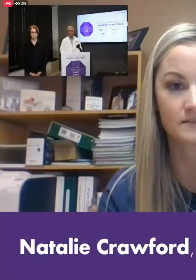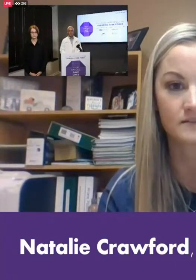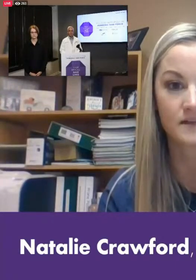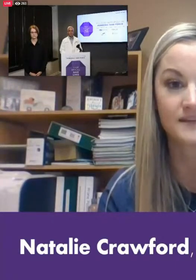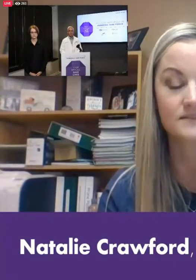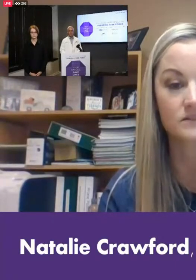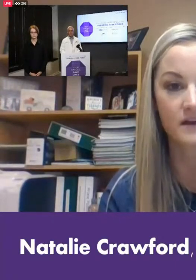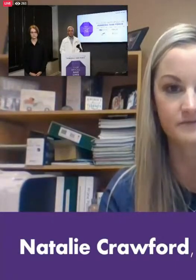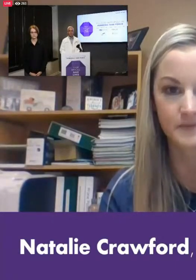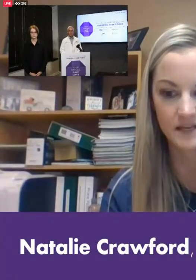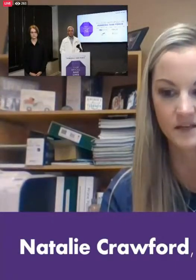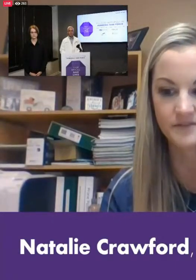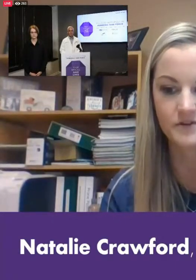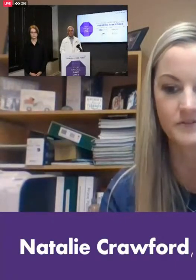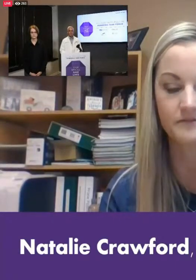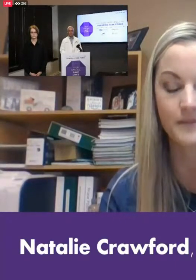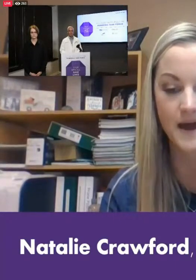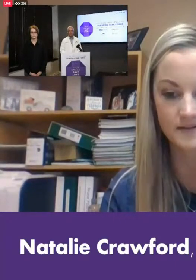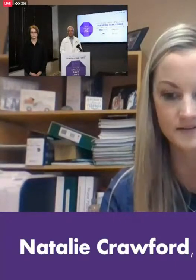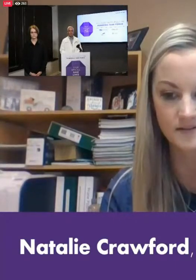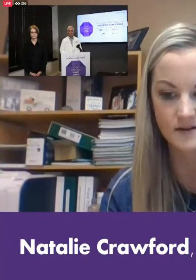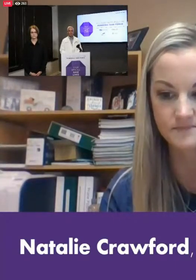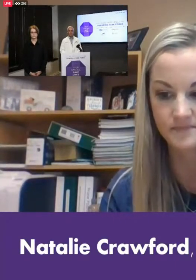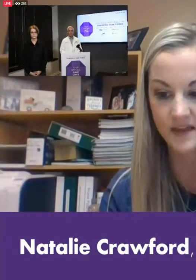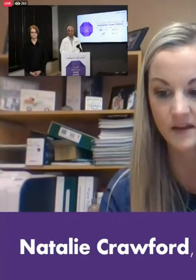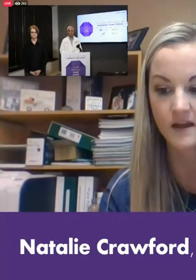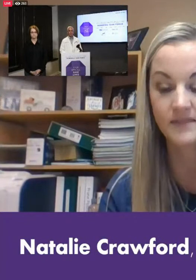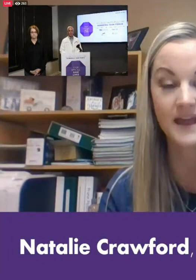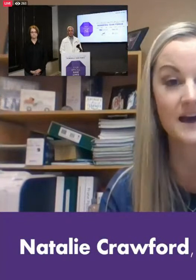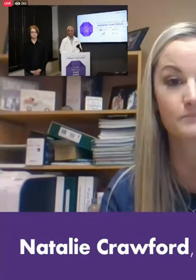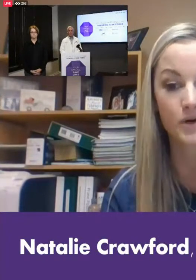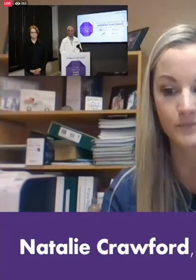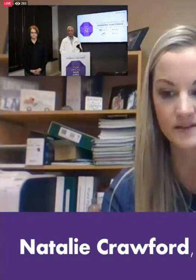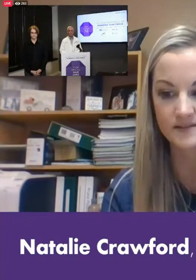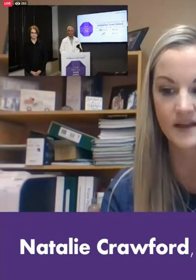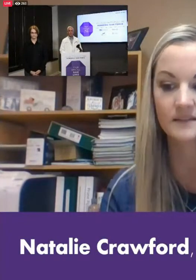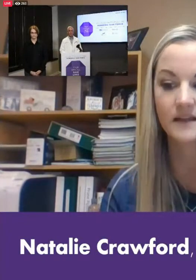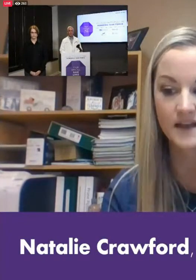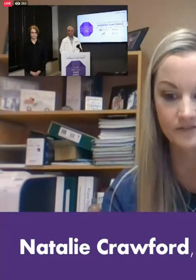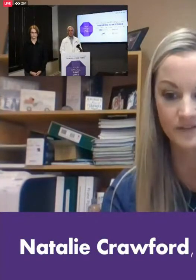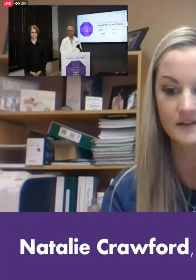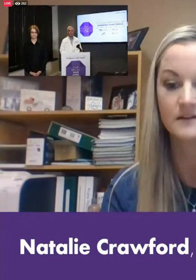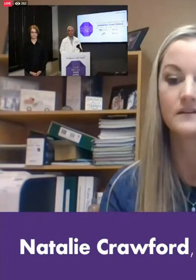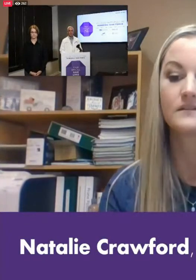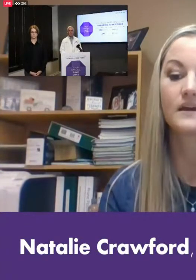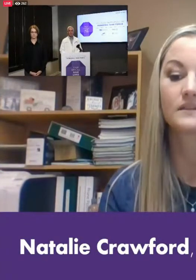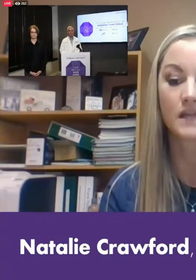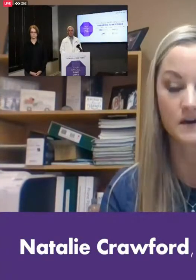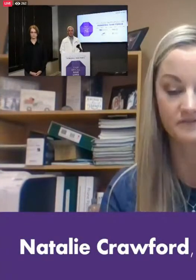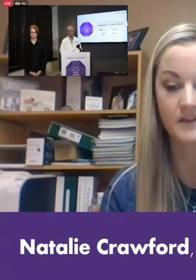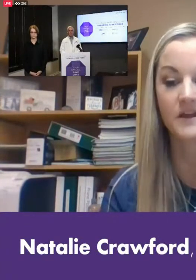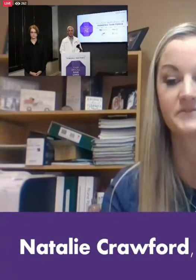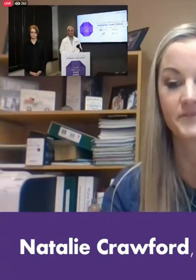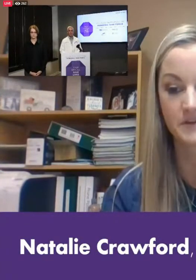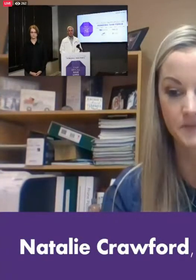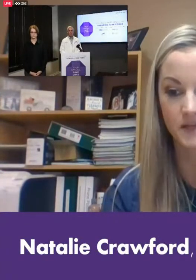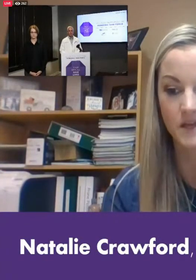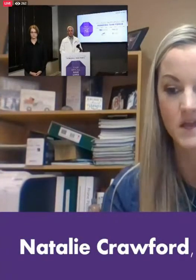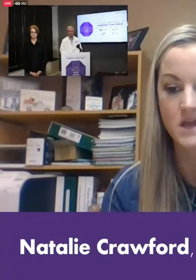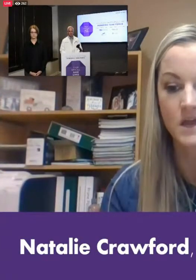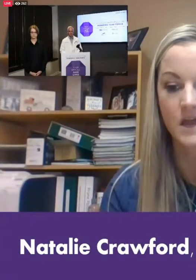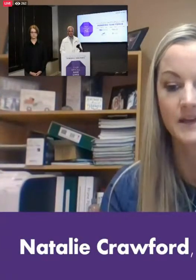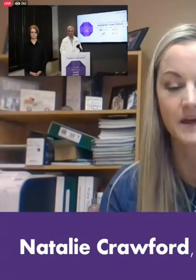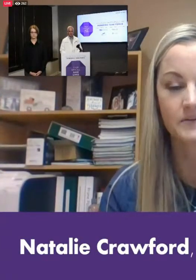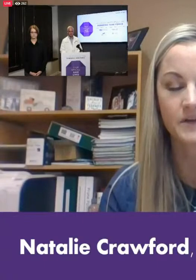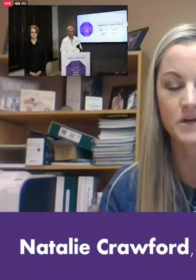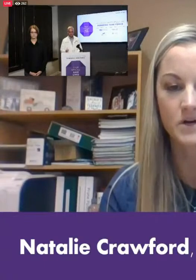have meaning, and they still have meaning even though they've passed. They had purpose, they had life, they had love, they had